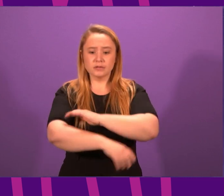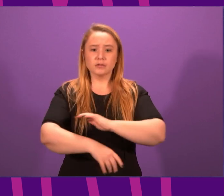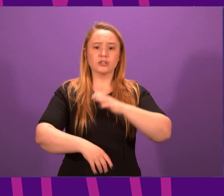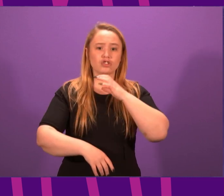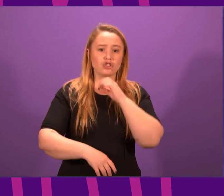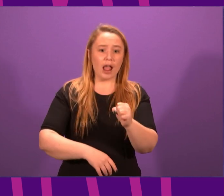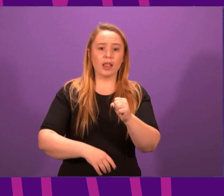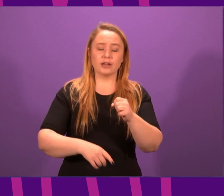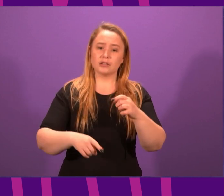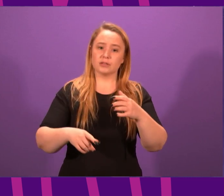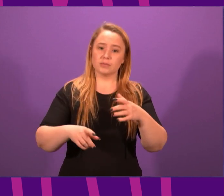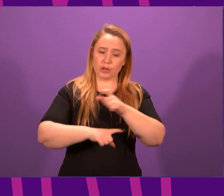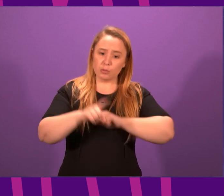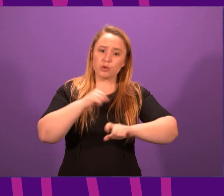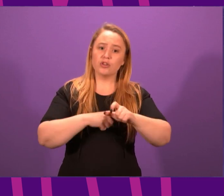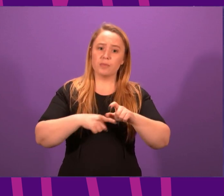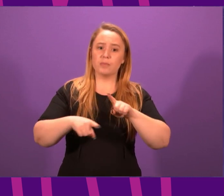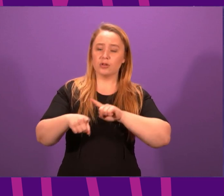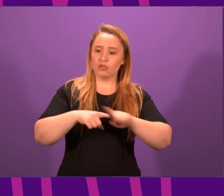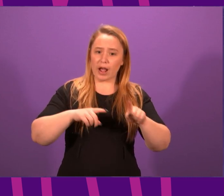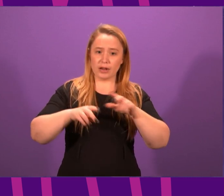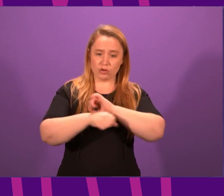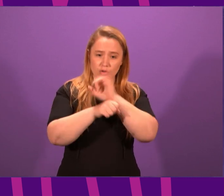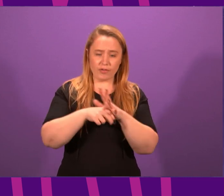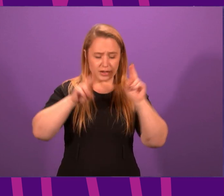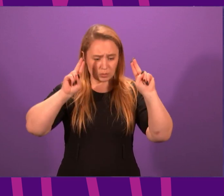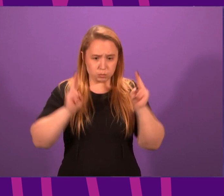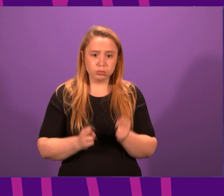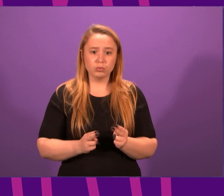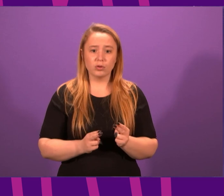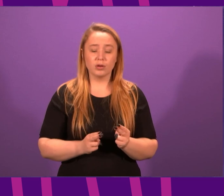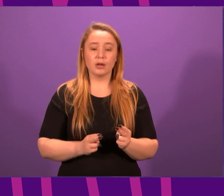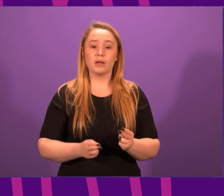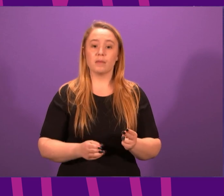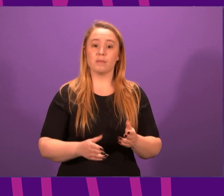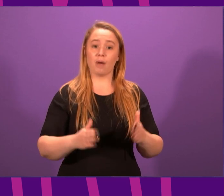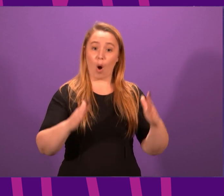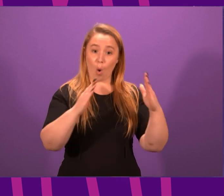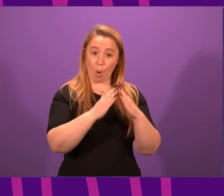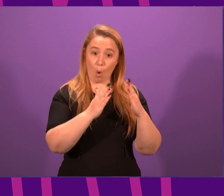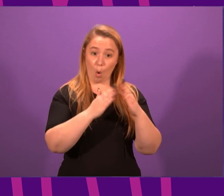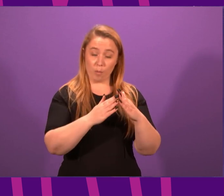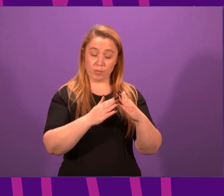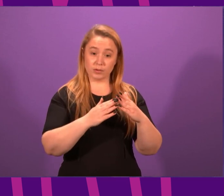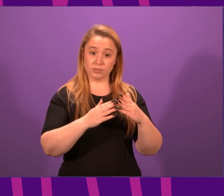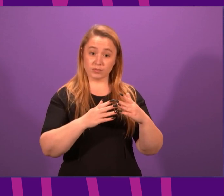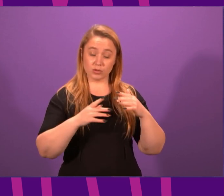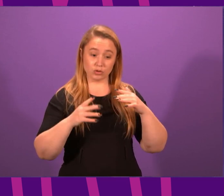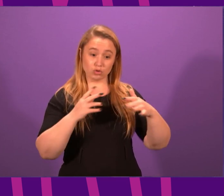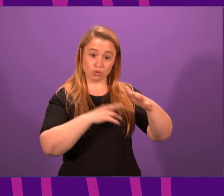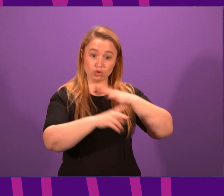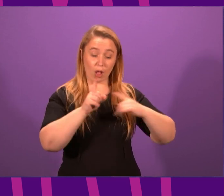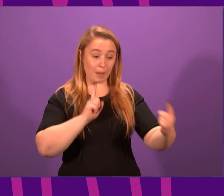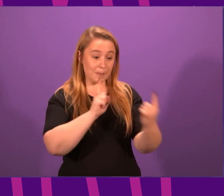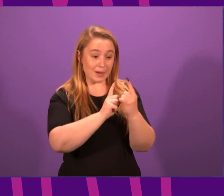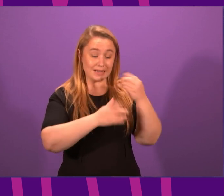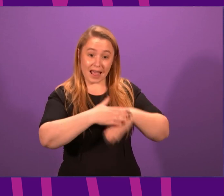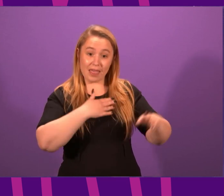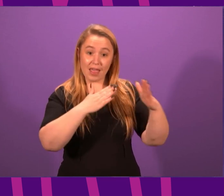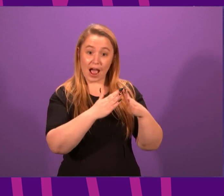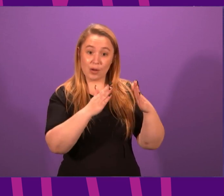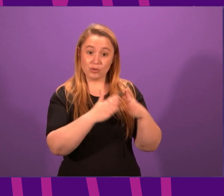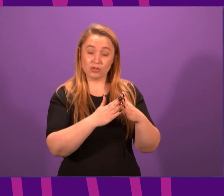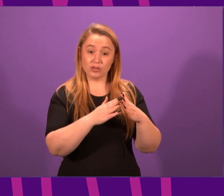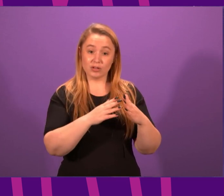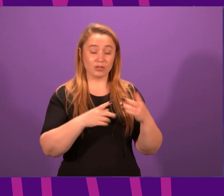Shetland. However, the rules on in-home socialising have weighed heavily on families and friends, and something